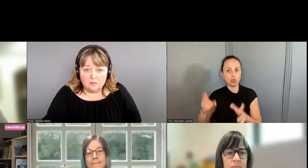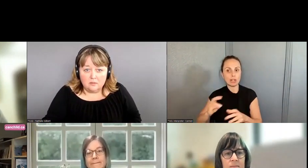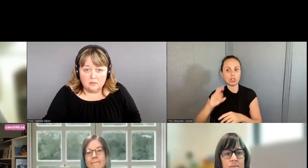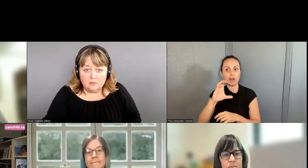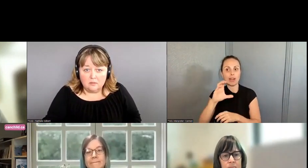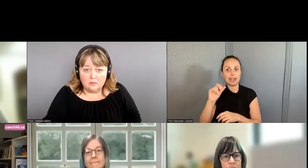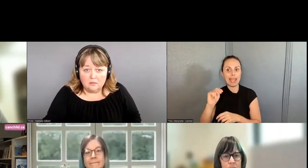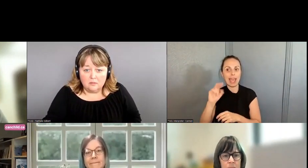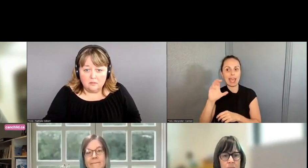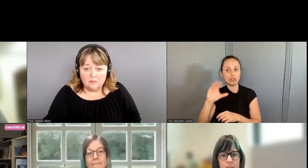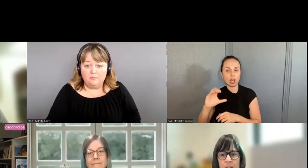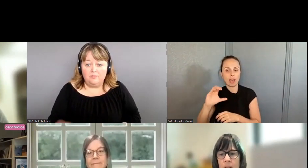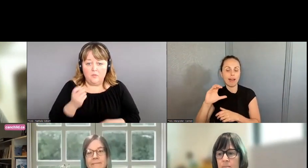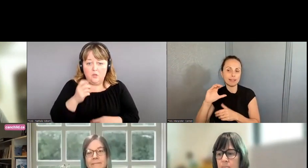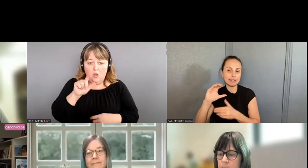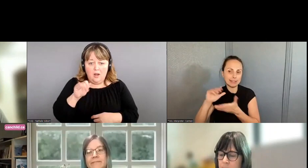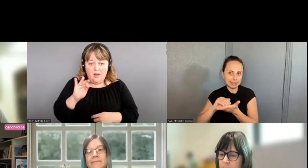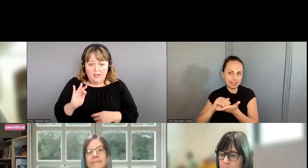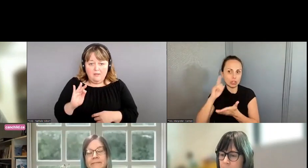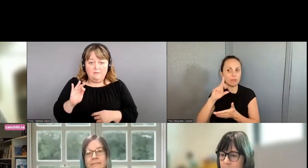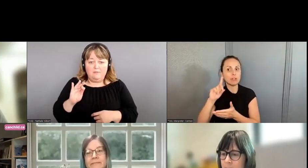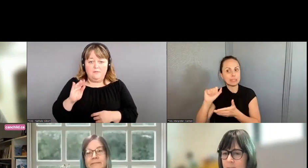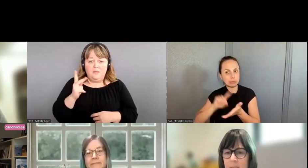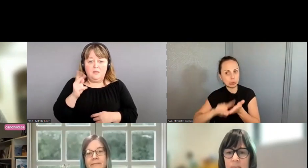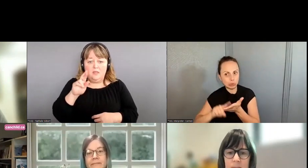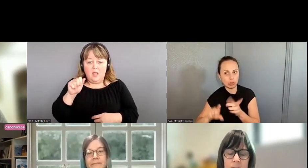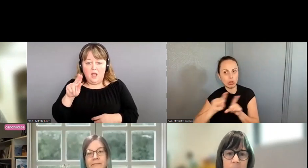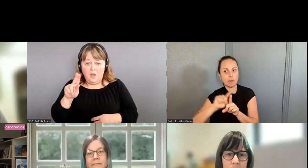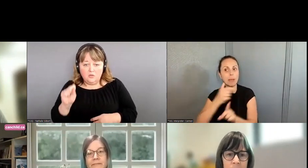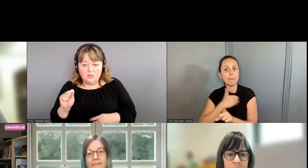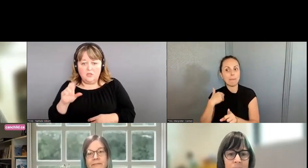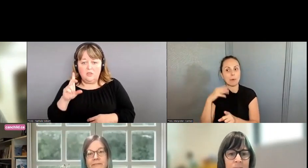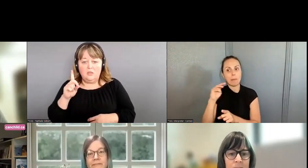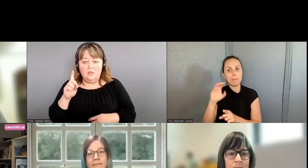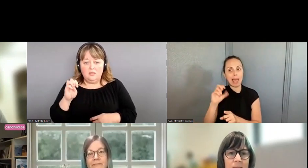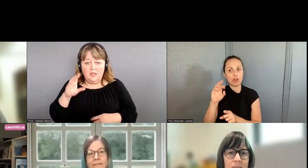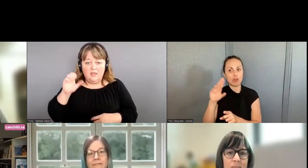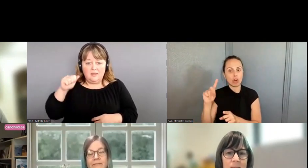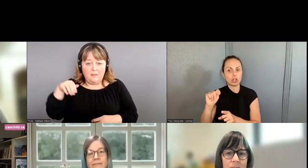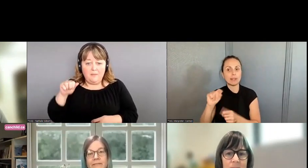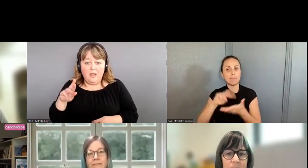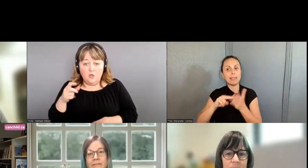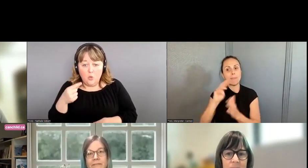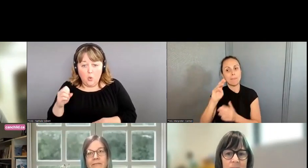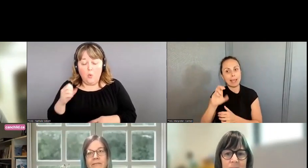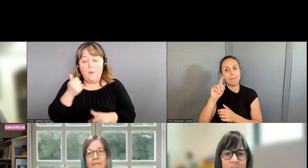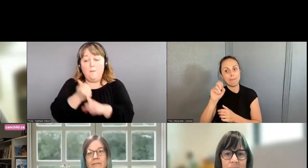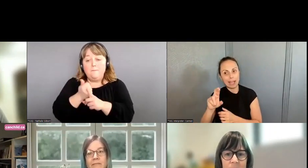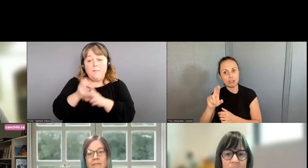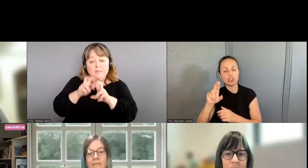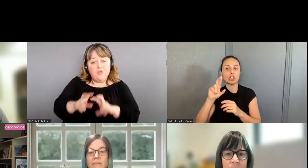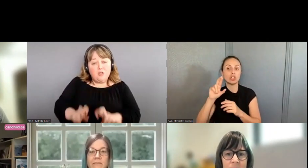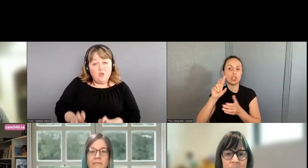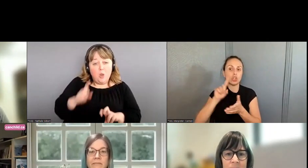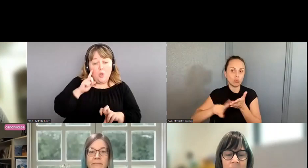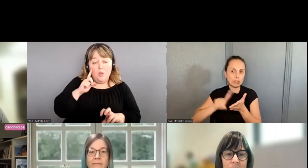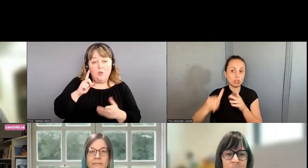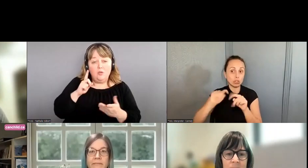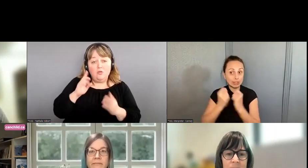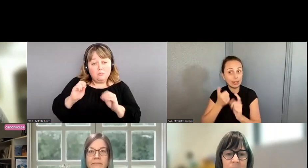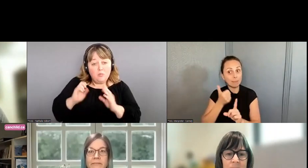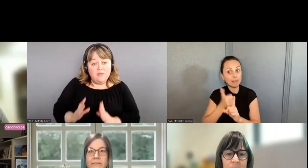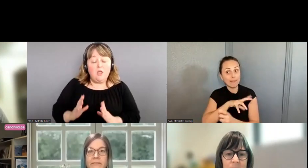for Childhood Disability Research and a member of MacArt, which is the McMaster Autism Research Team. He practices